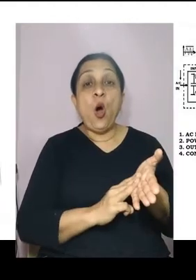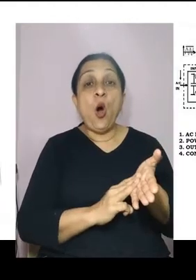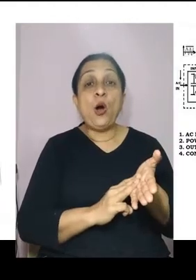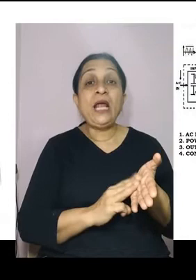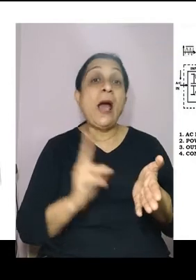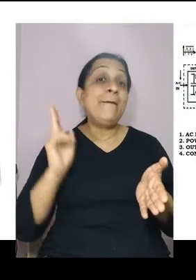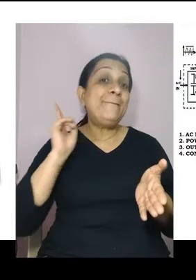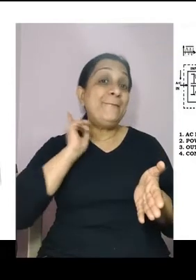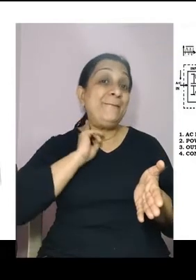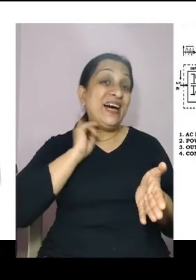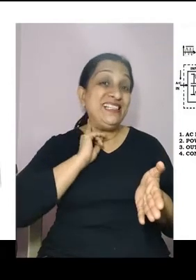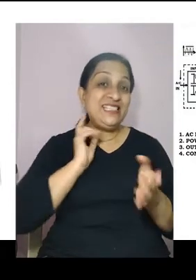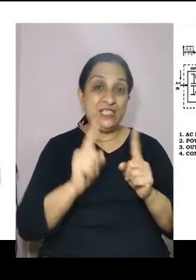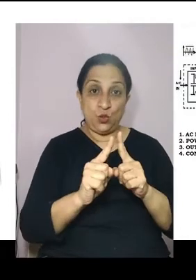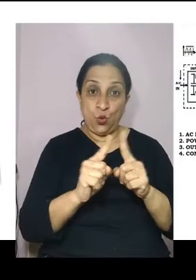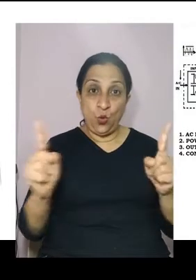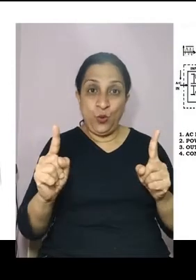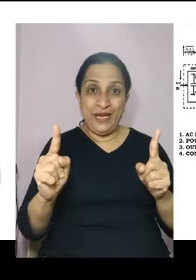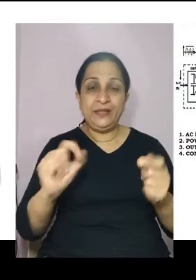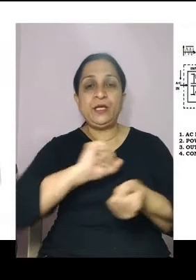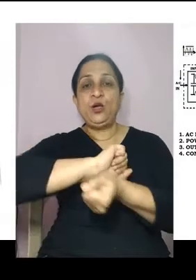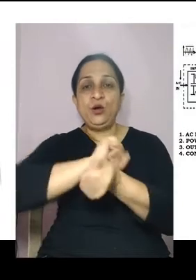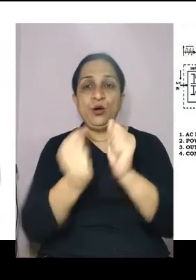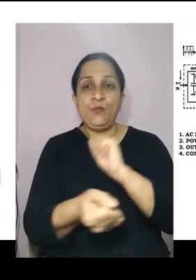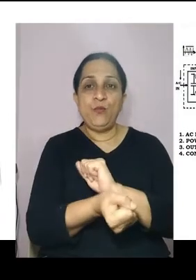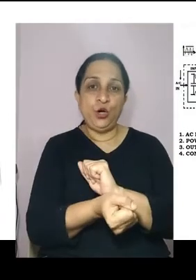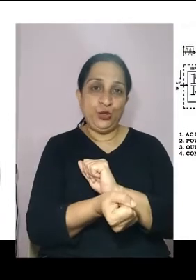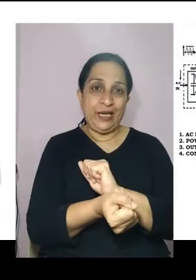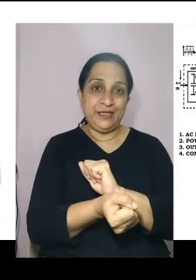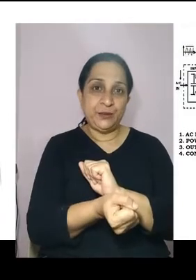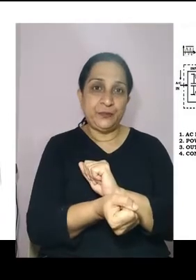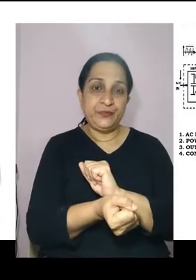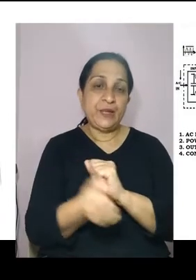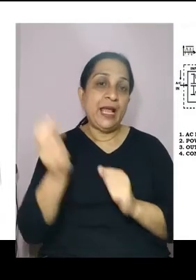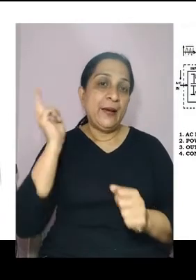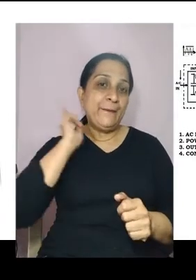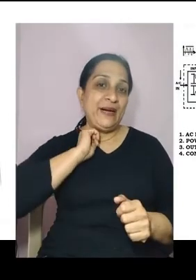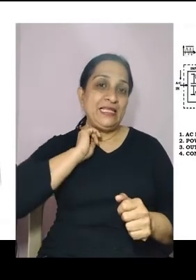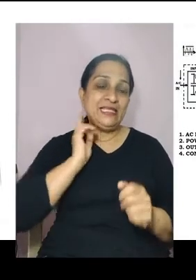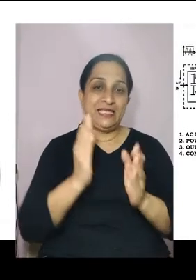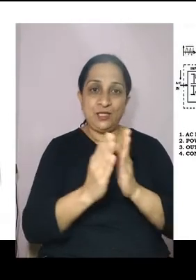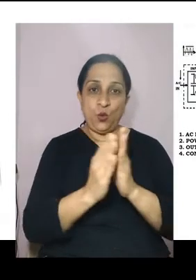PWM or pulse width modulator.